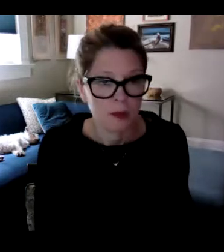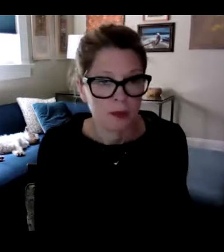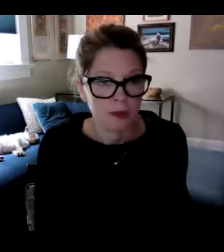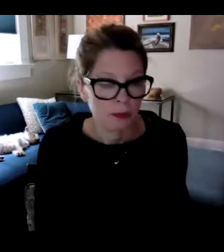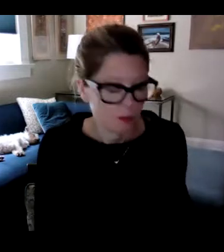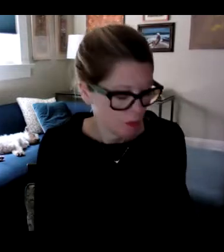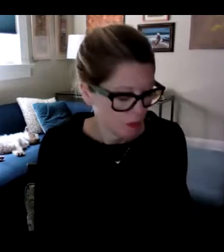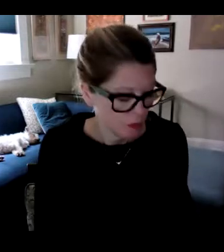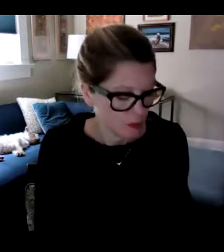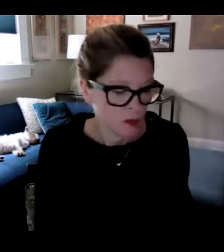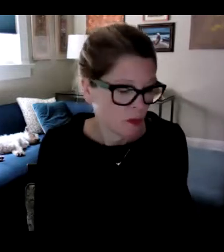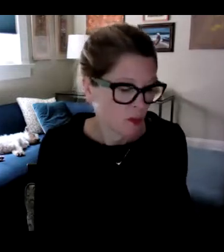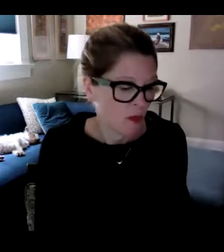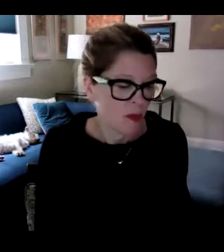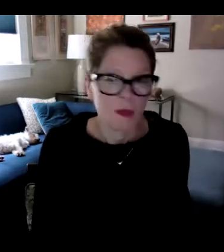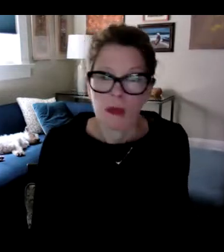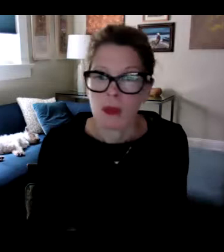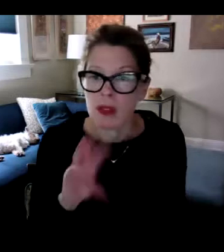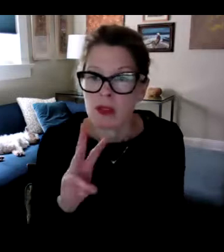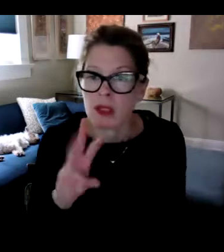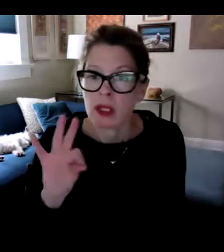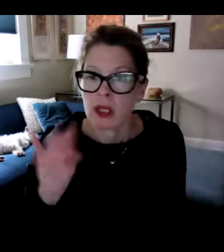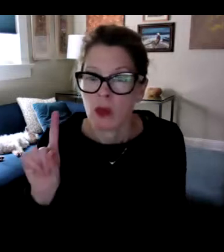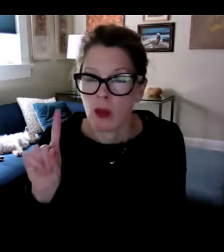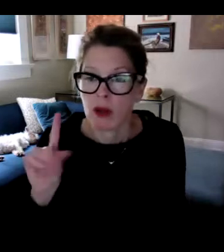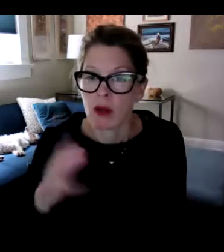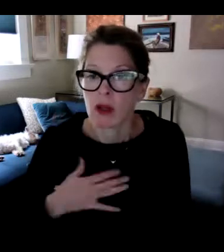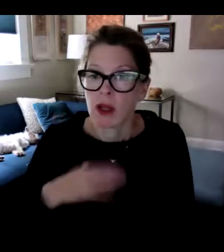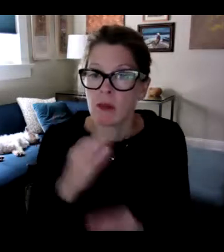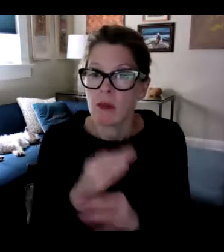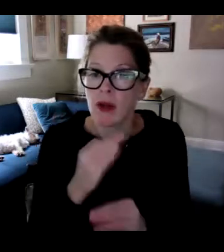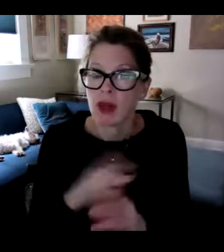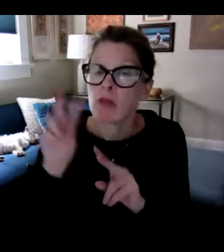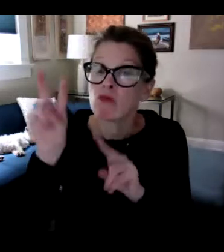All right, let's sing hymn 691, My Faith Looks Up to Thee.